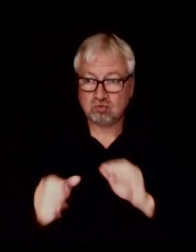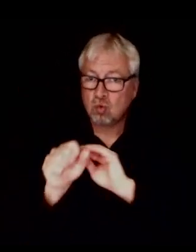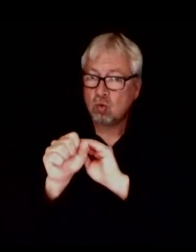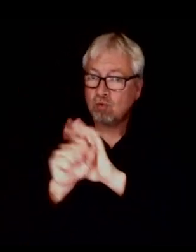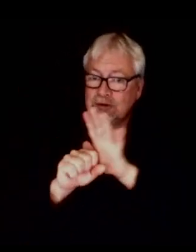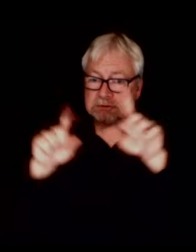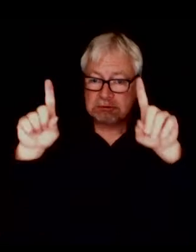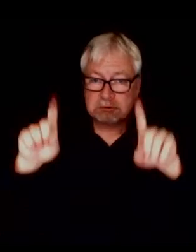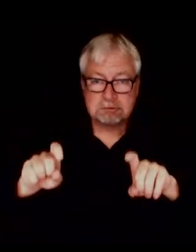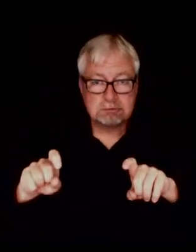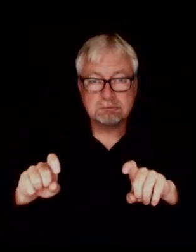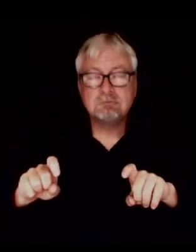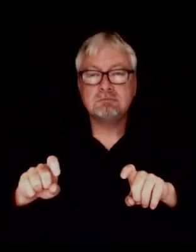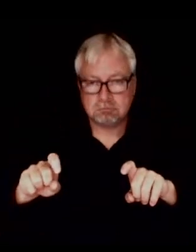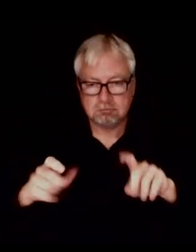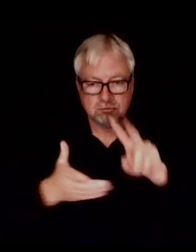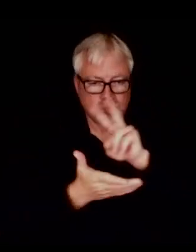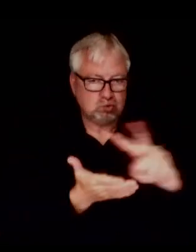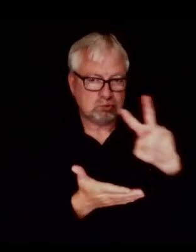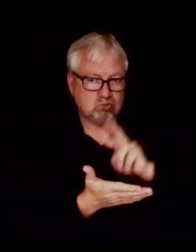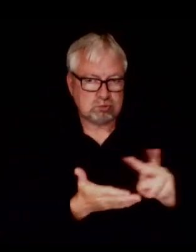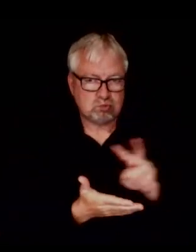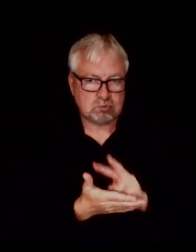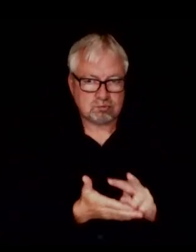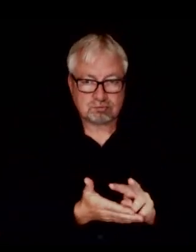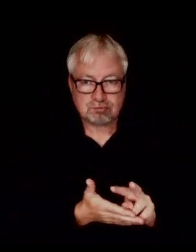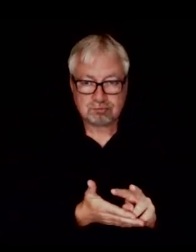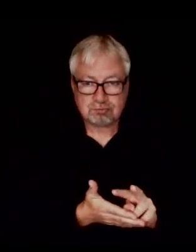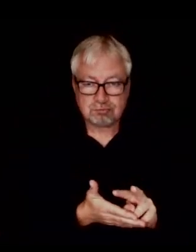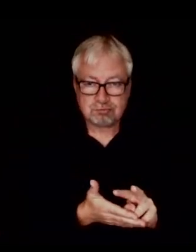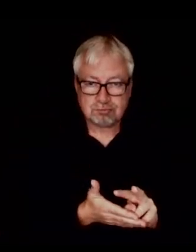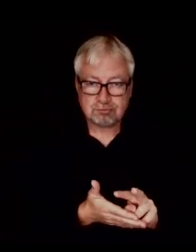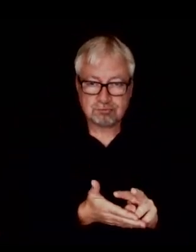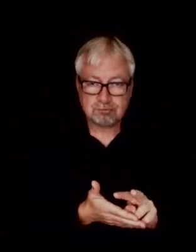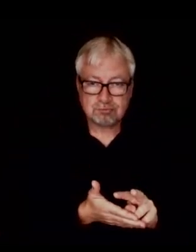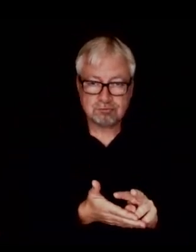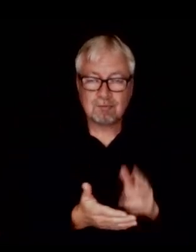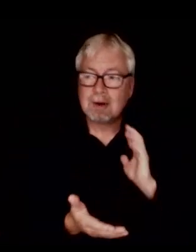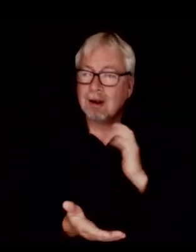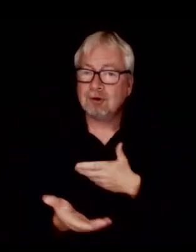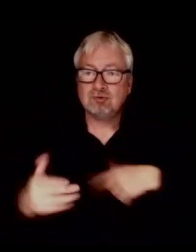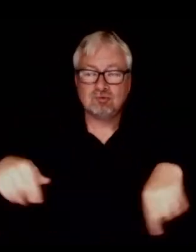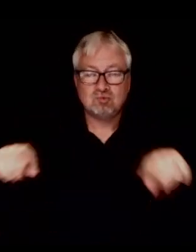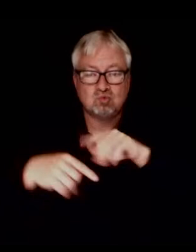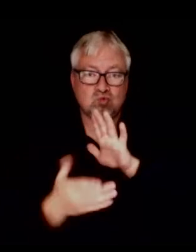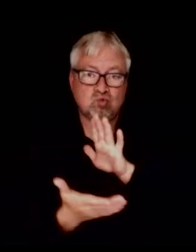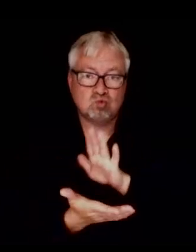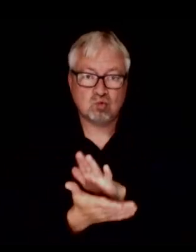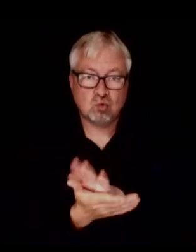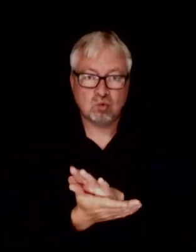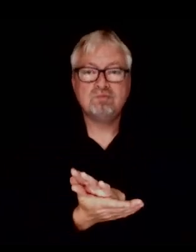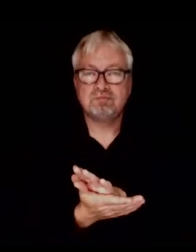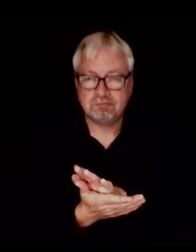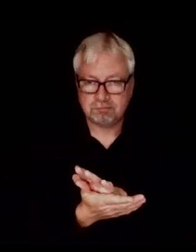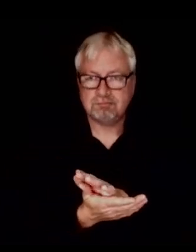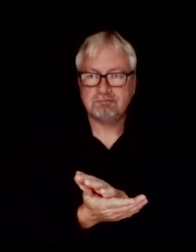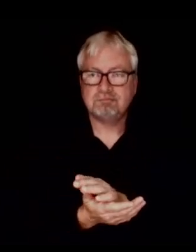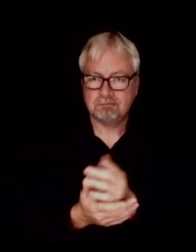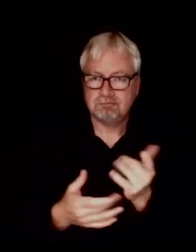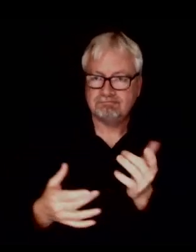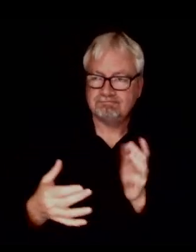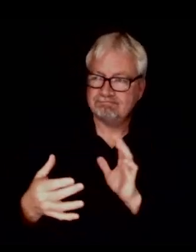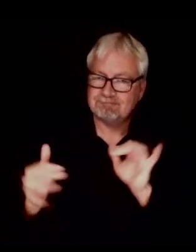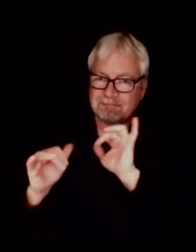2 weeks, our schools can put that in conjunction with what they are currently doing for our staff testing, which we have been doing for the past